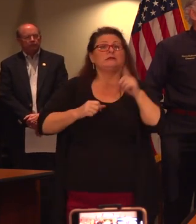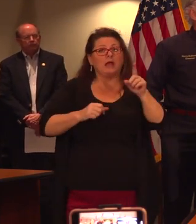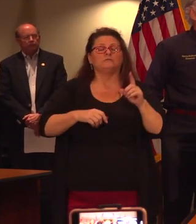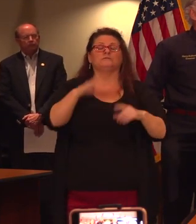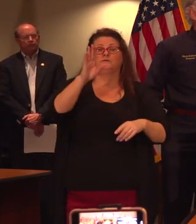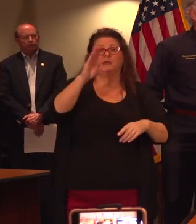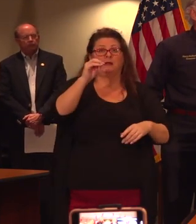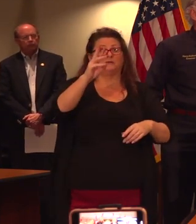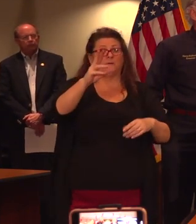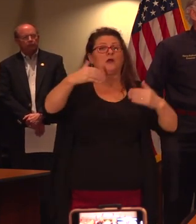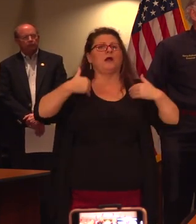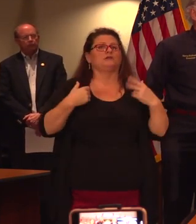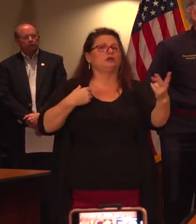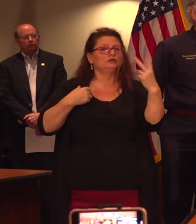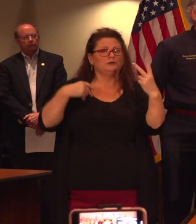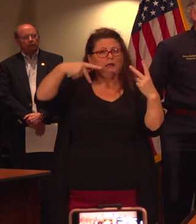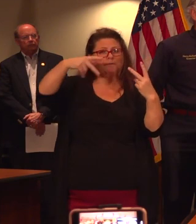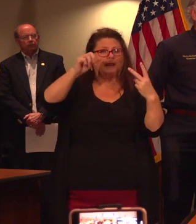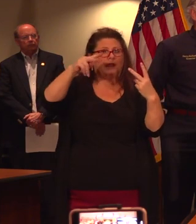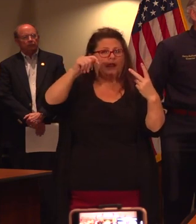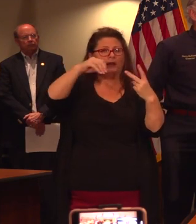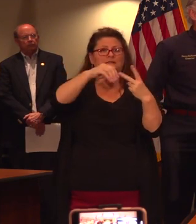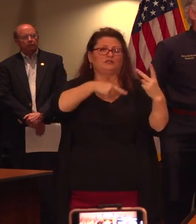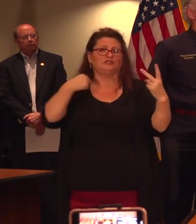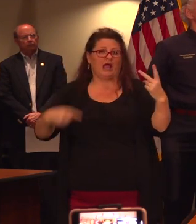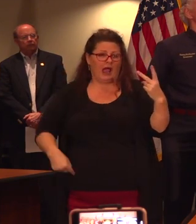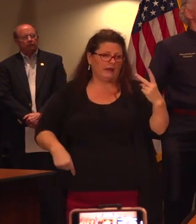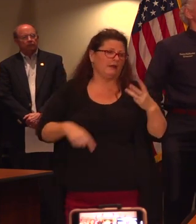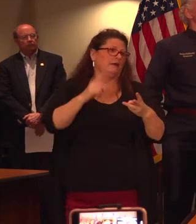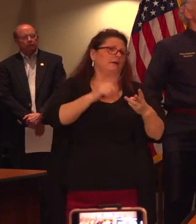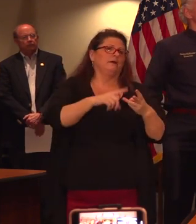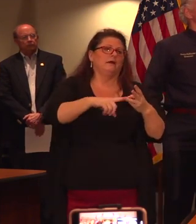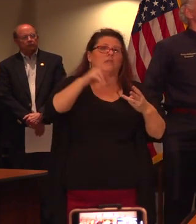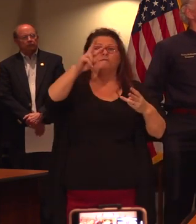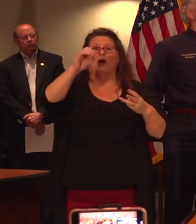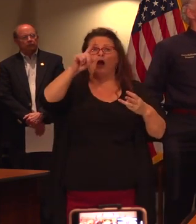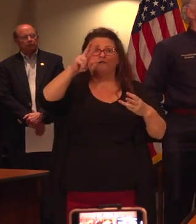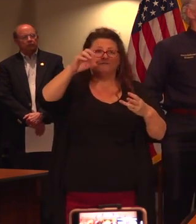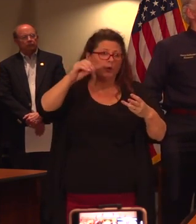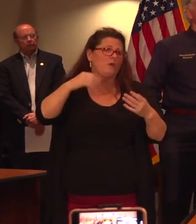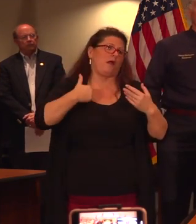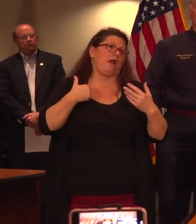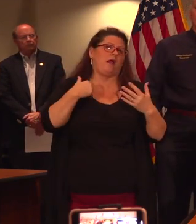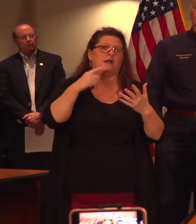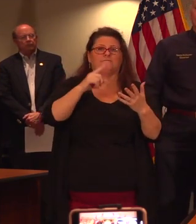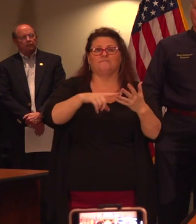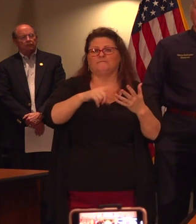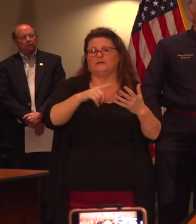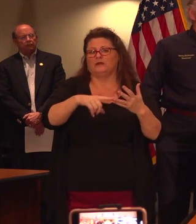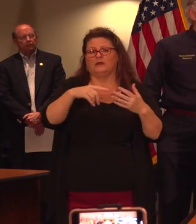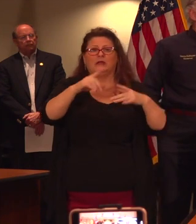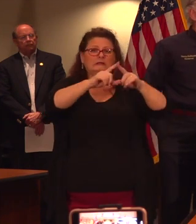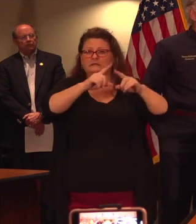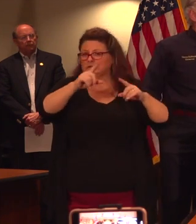China. Mercedes-Benz has two plants in China. Volvo has three plants in China. All of them are operating, so they have come through